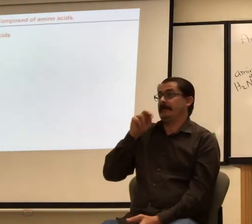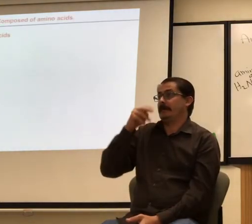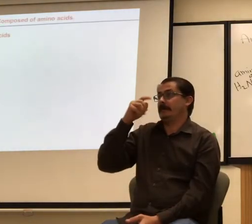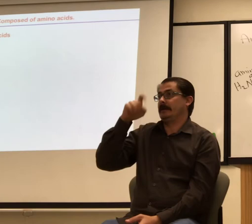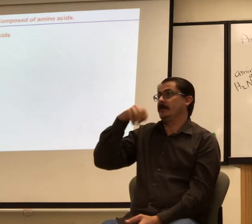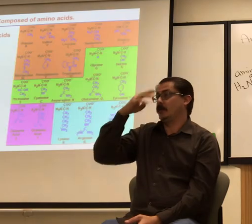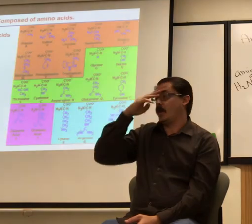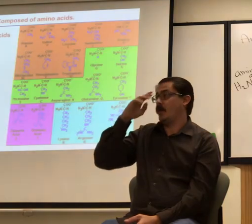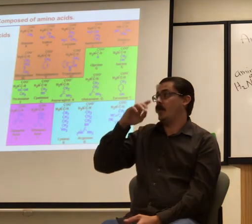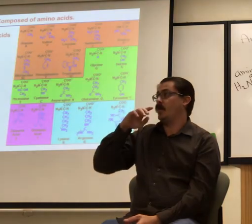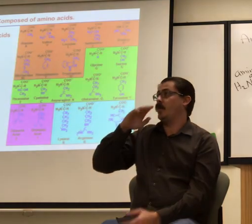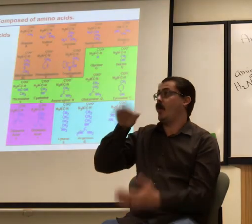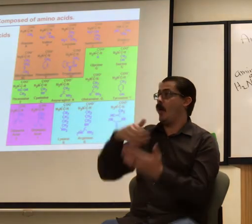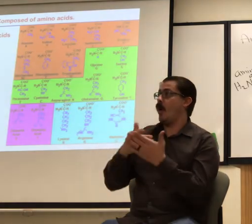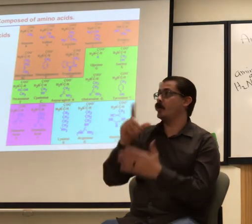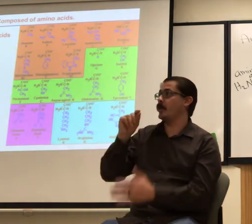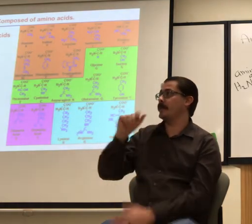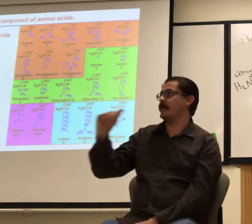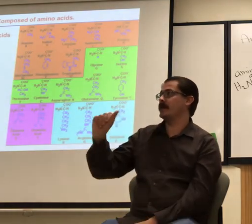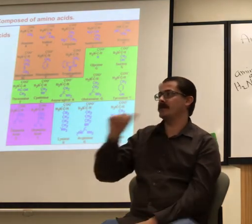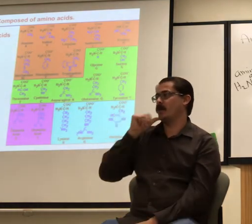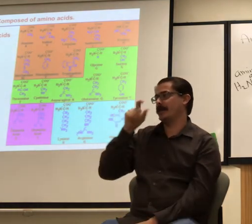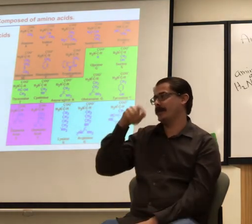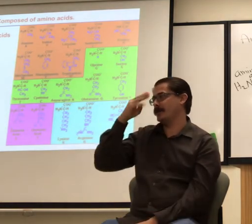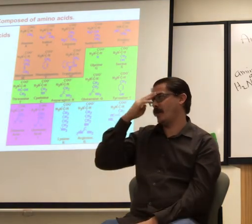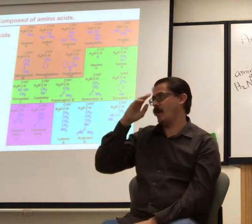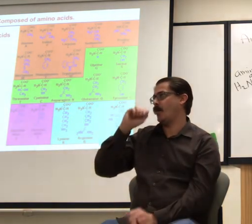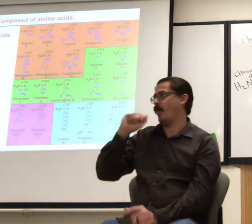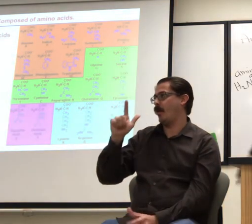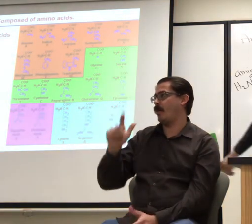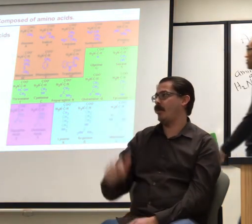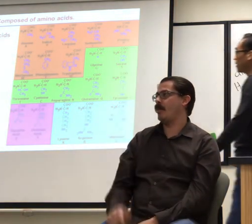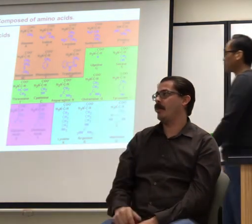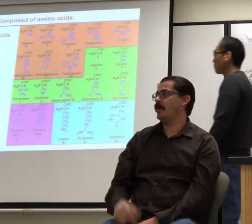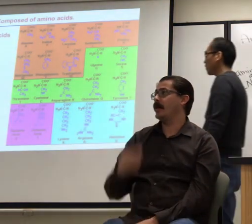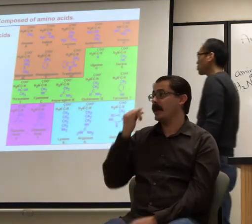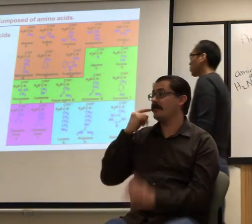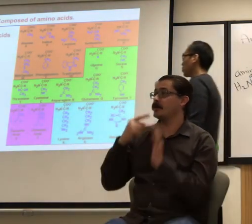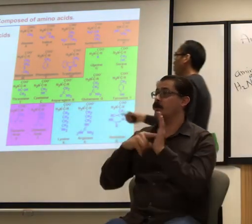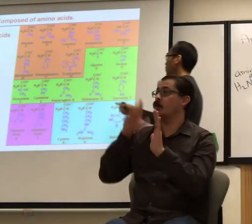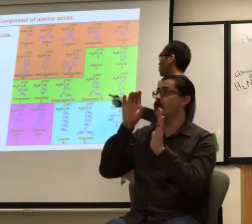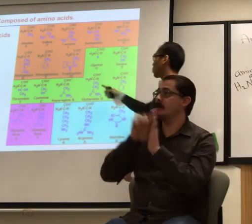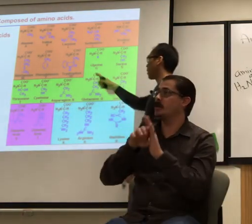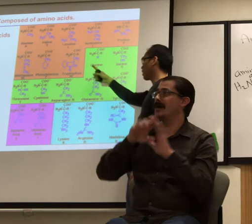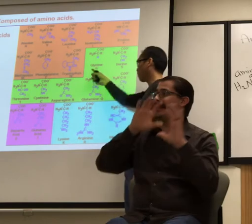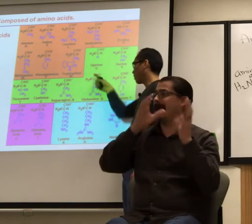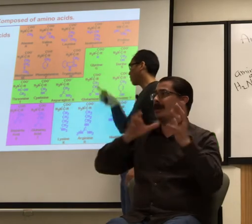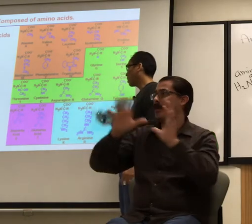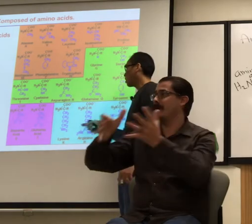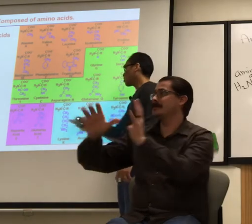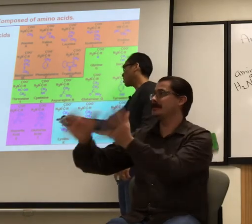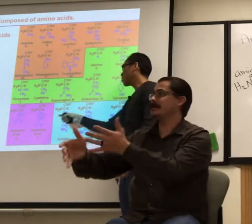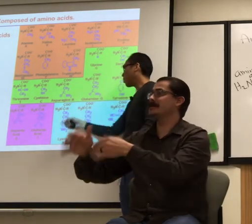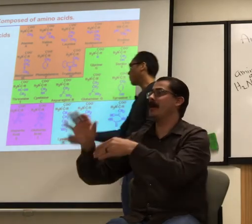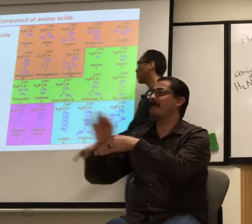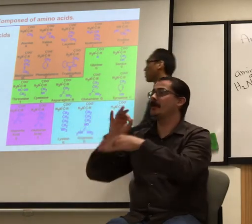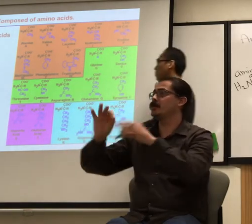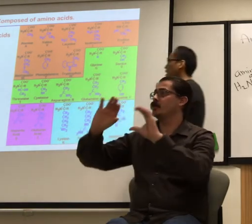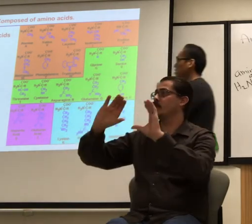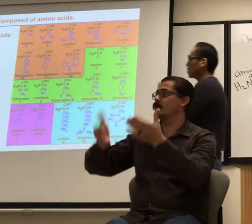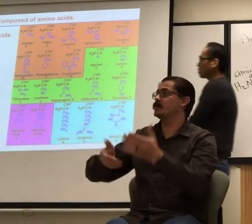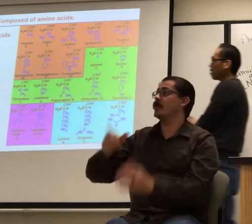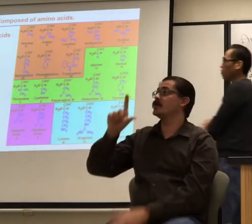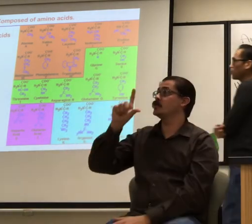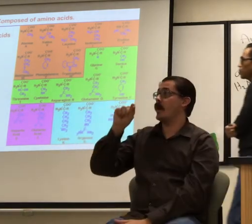20 amino acids, but I at least want to show you a picture of one, categorized based on functional group, but there's 20 of them. So these 20